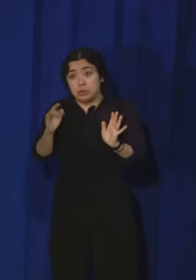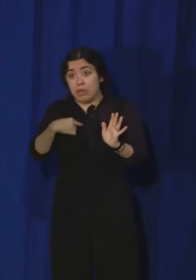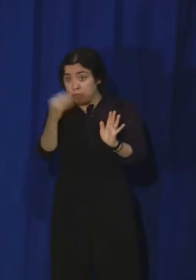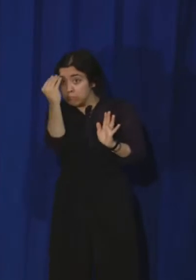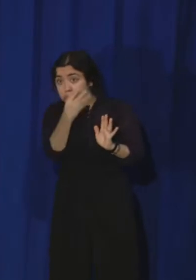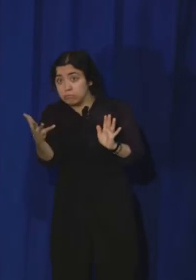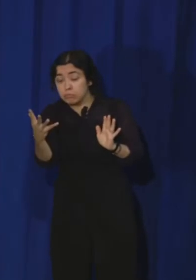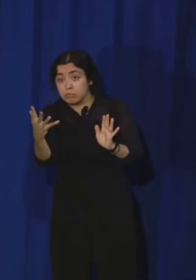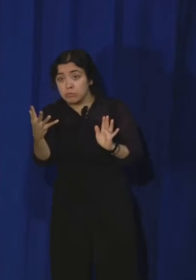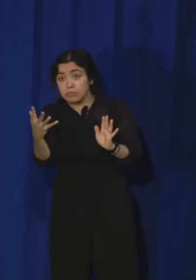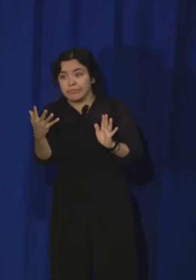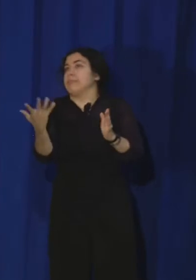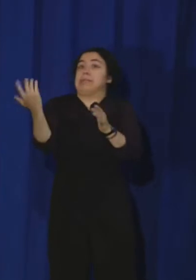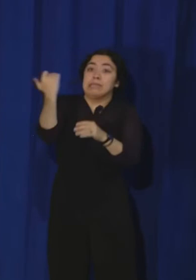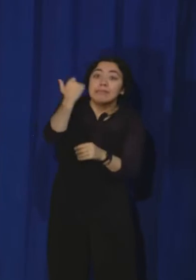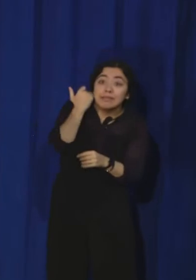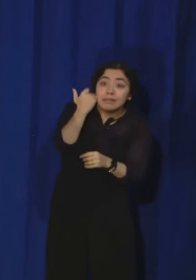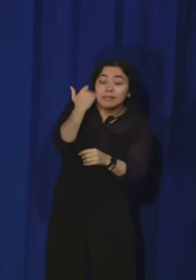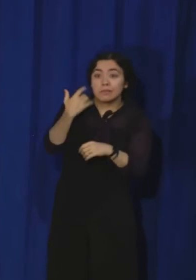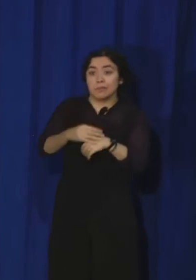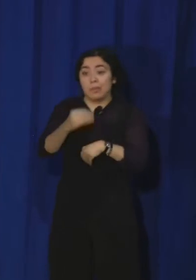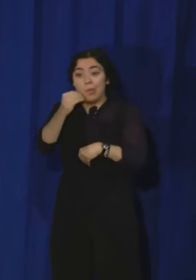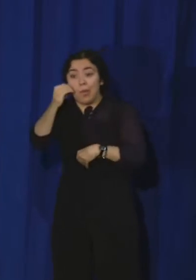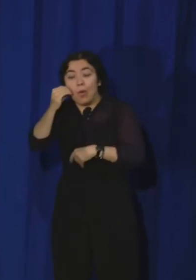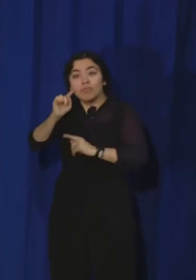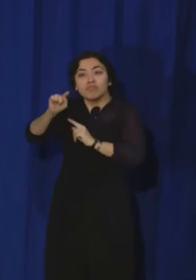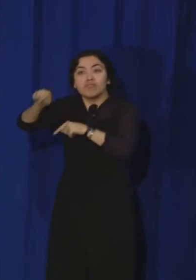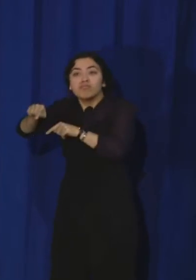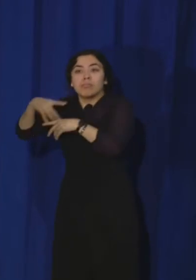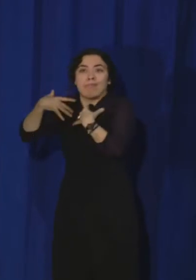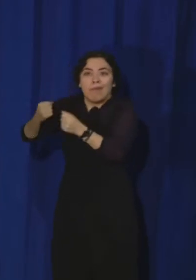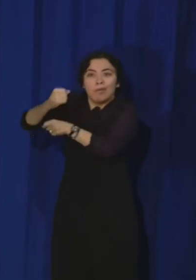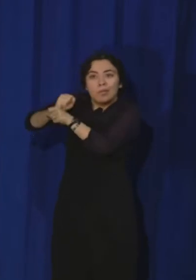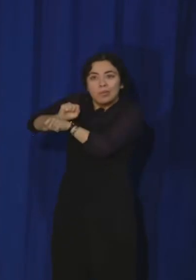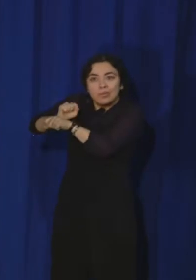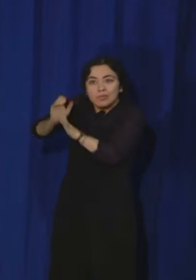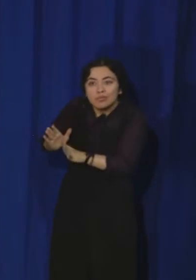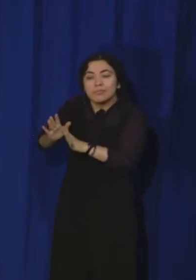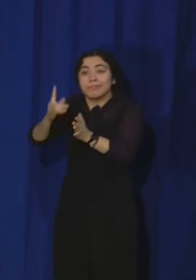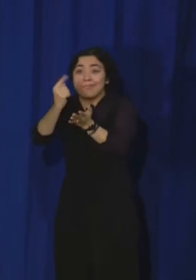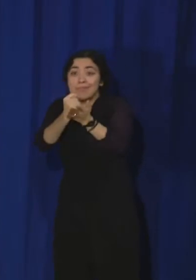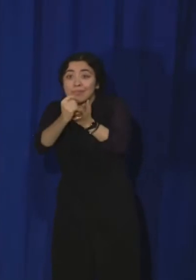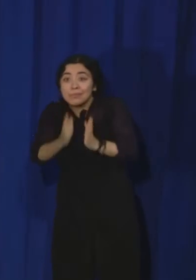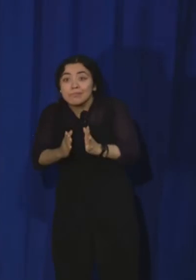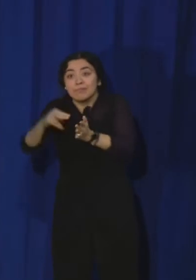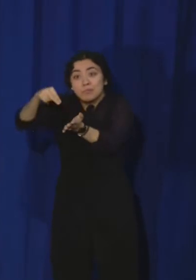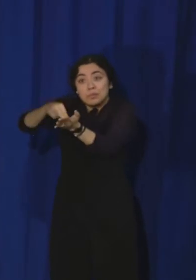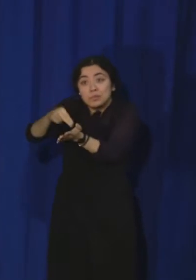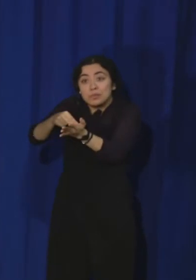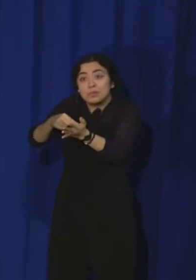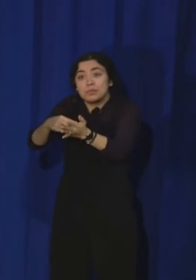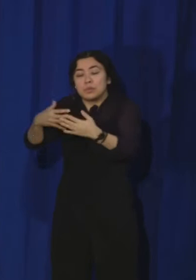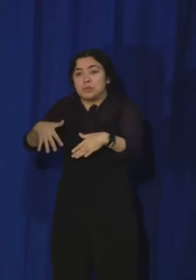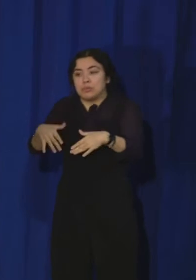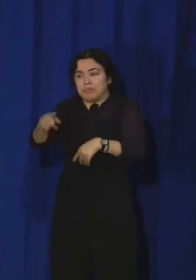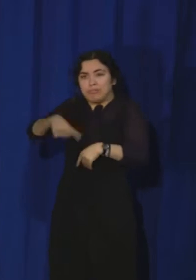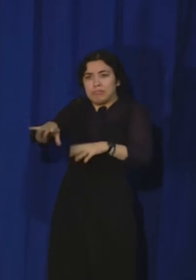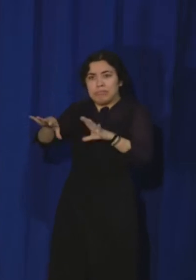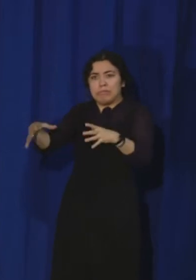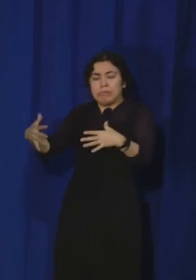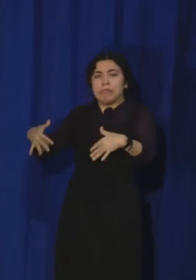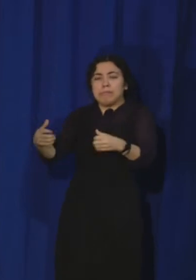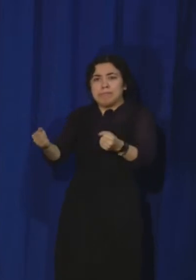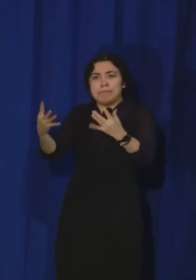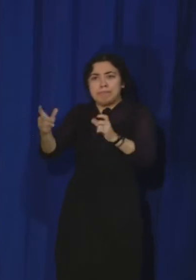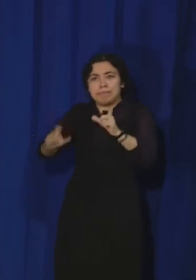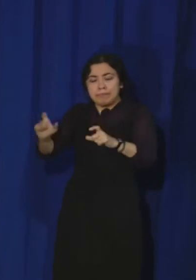you, these are dentists, these are home health workers, these are therapists, these are nurses. The silent majority of people who